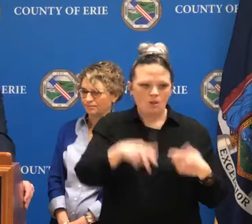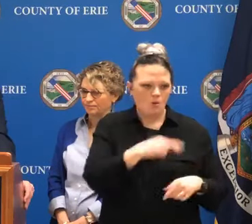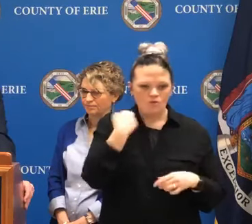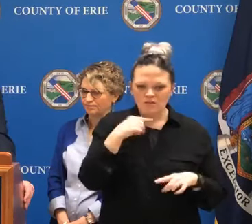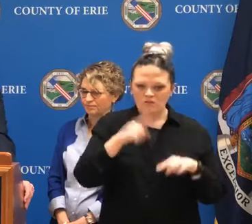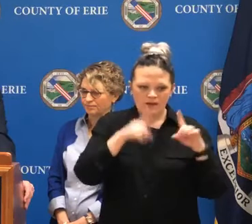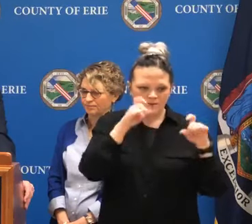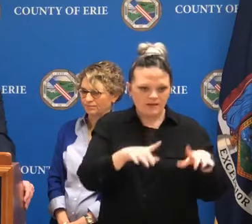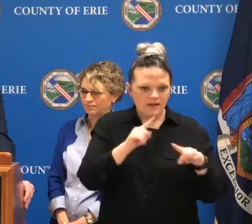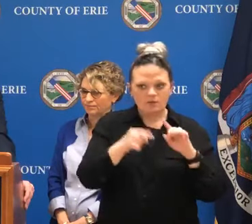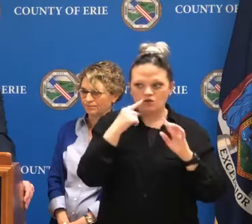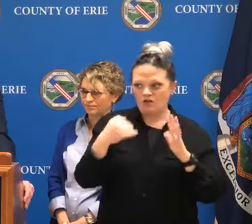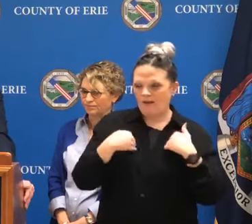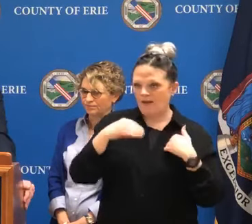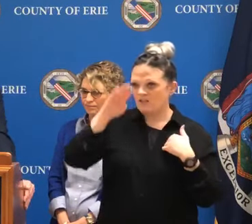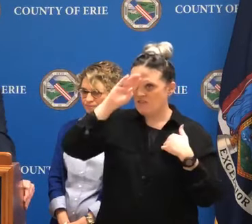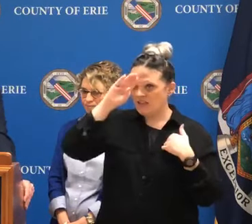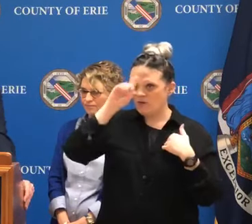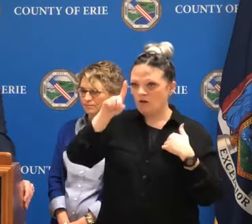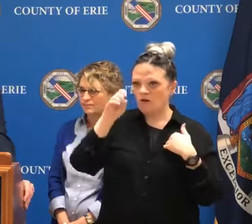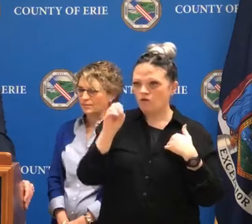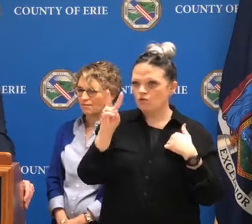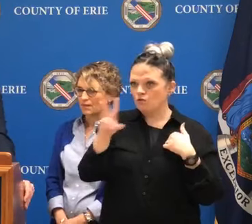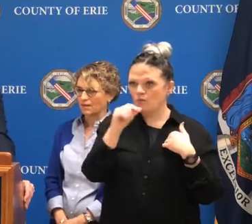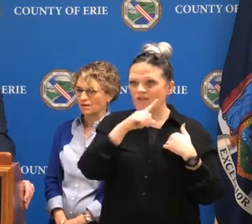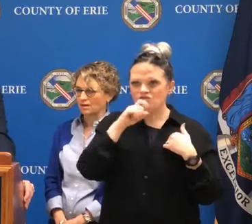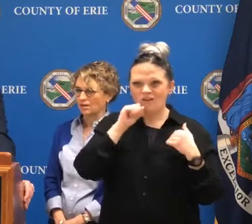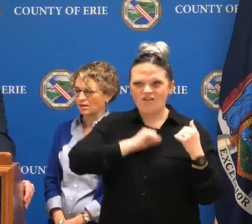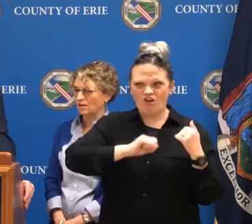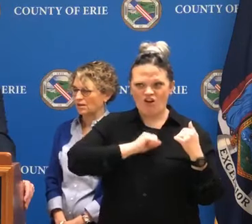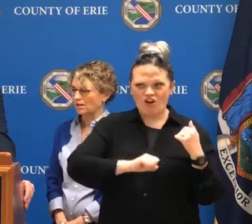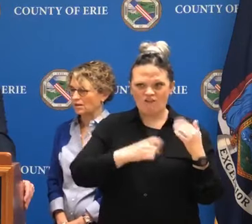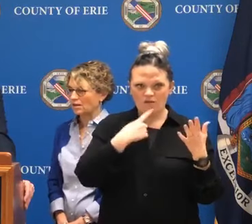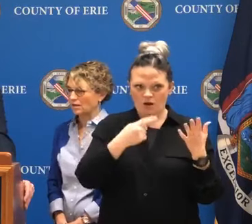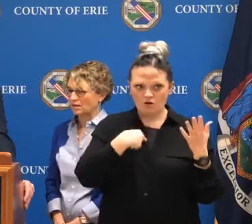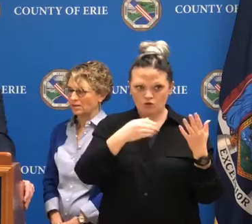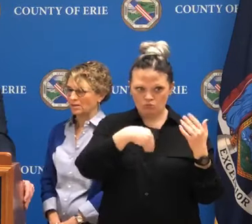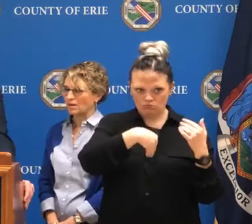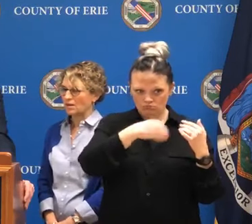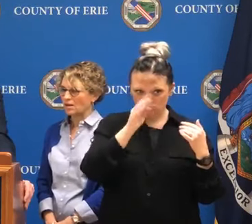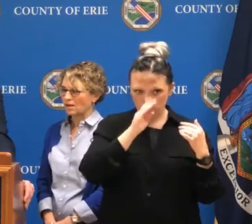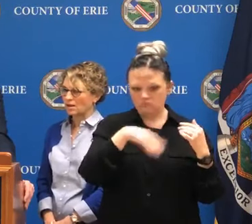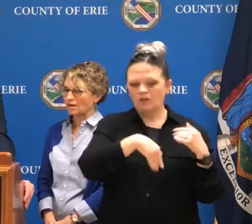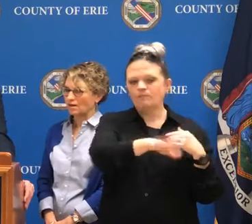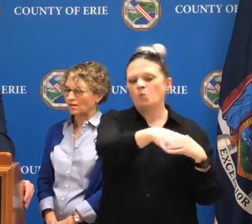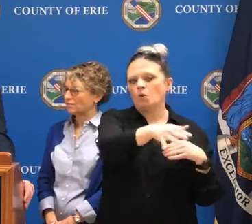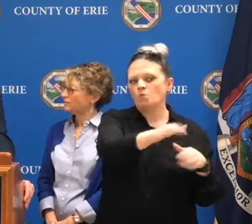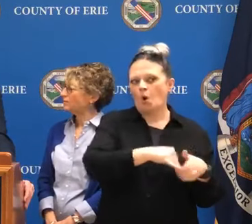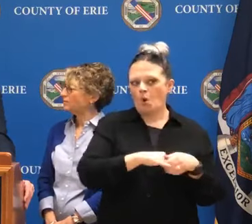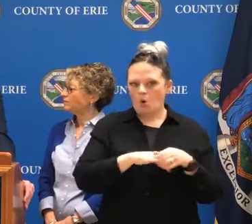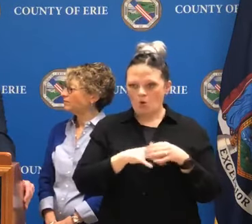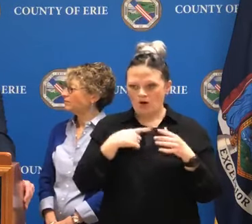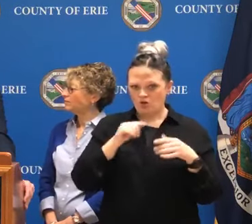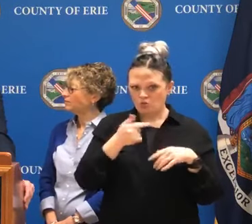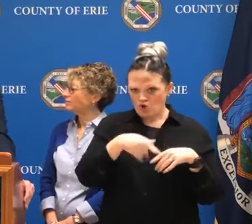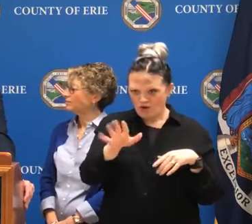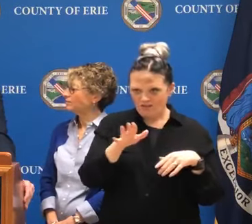she's exhibiting fever of 102 and a dry cough. Are you turning people away who want to be tested and whose primary care